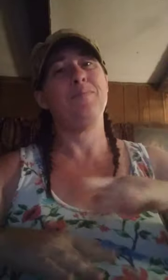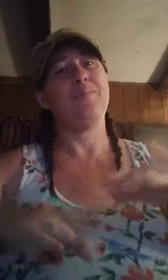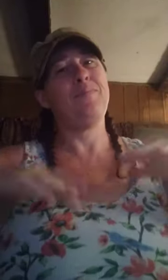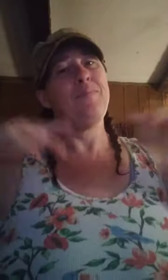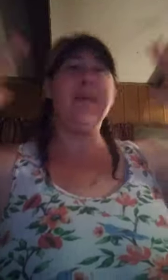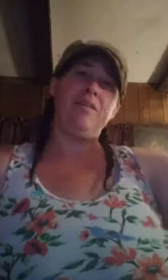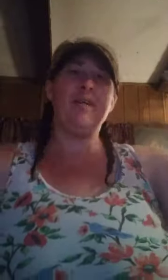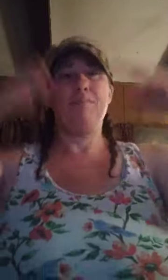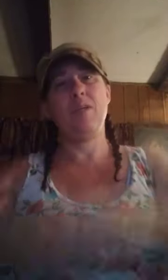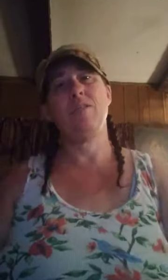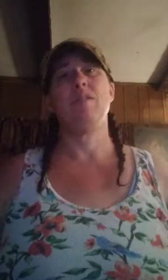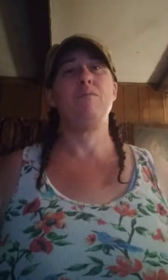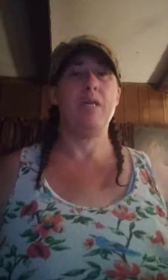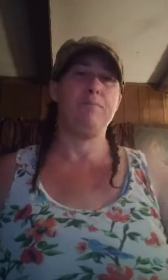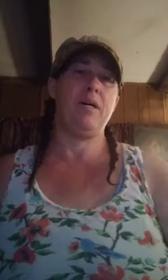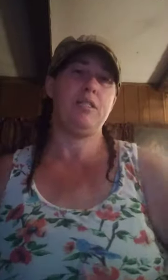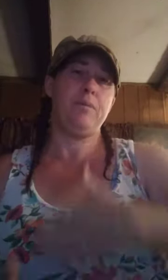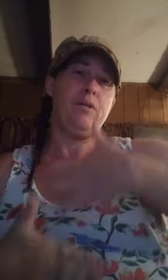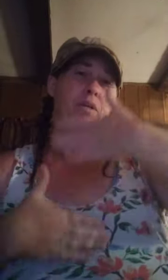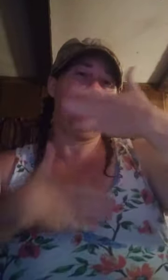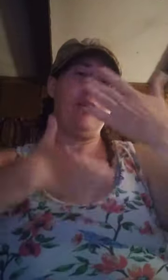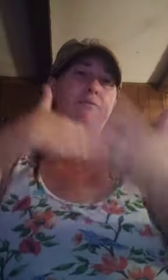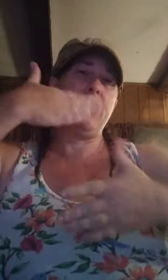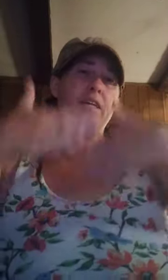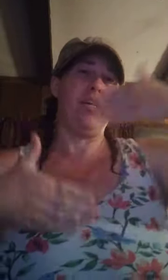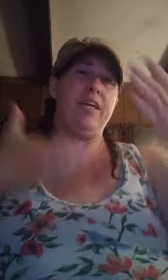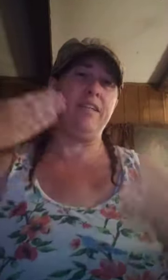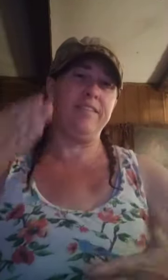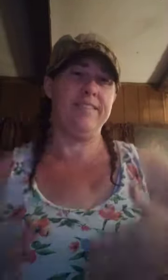I'll find a place to rest my spirit if I can.